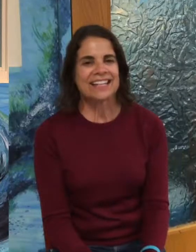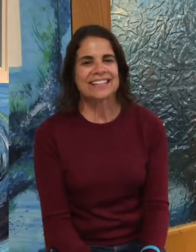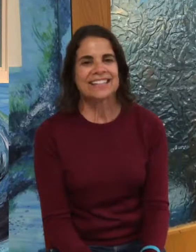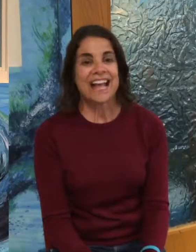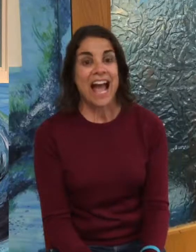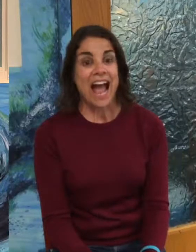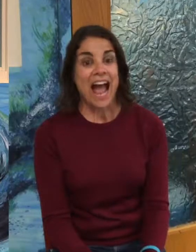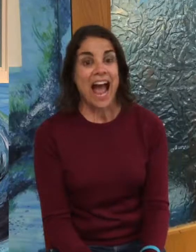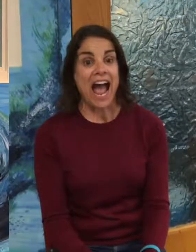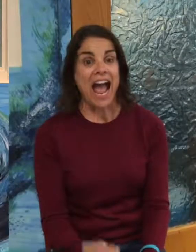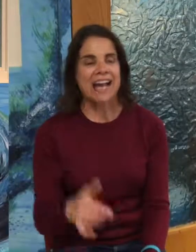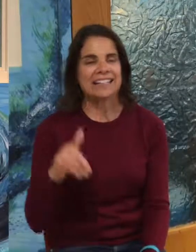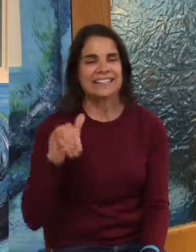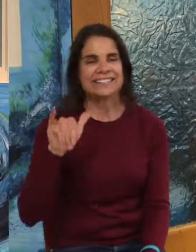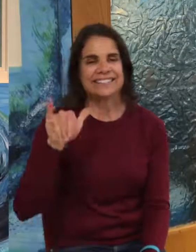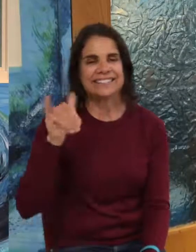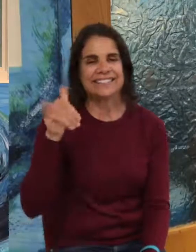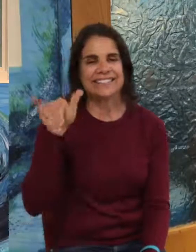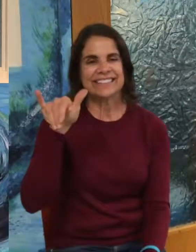sees